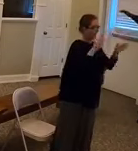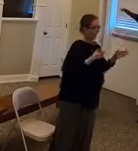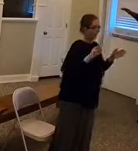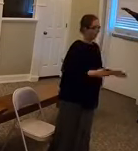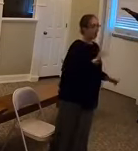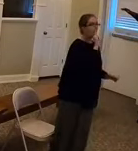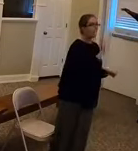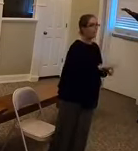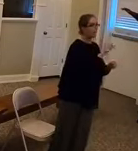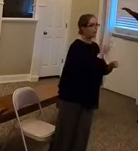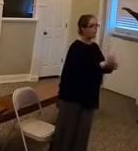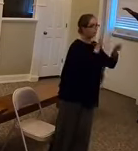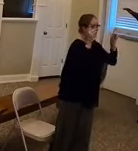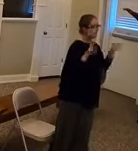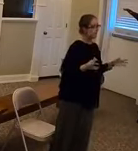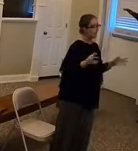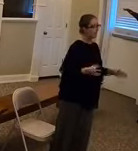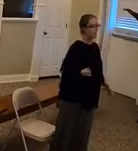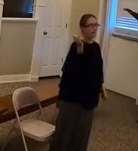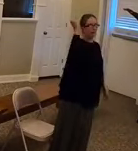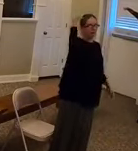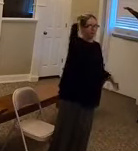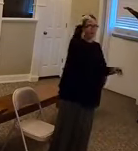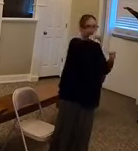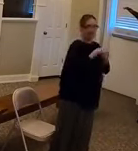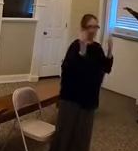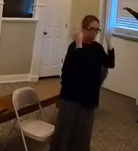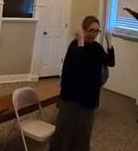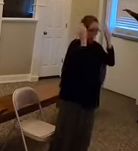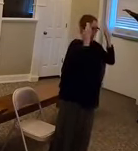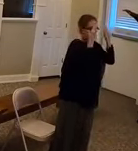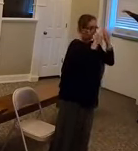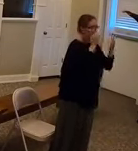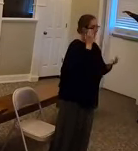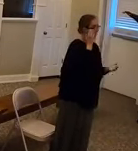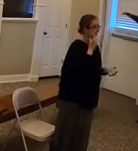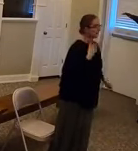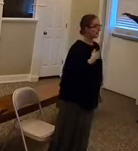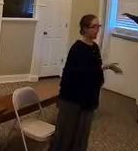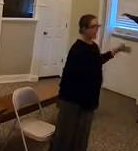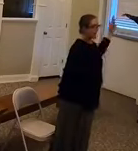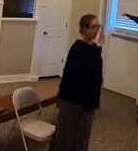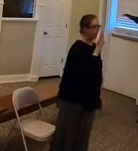church. Hallelujah, Jesus. Hallelujah, Jesus.